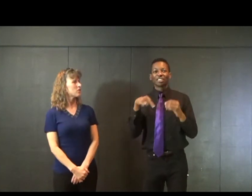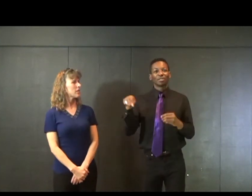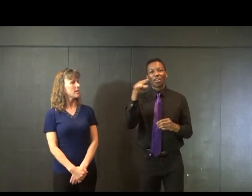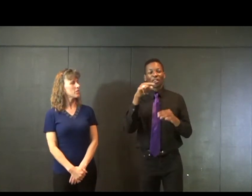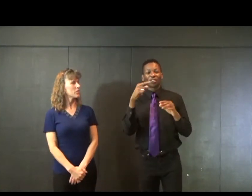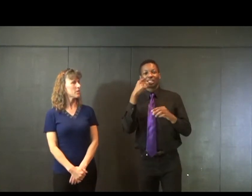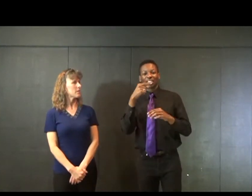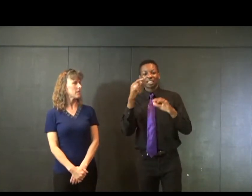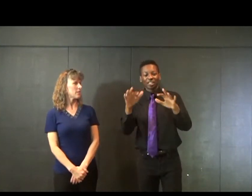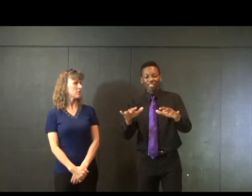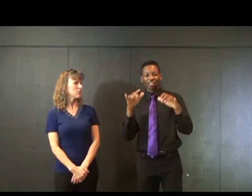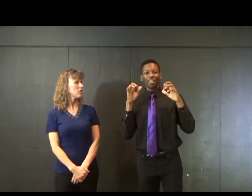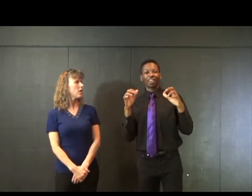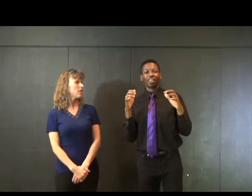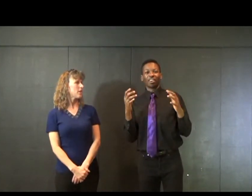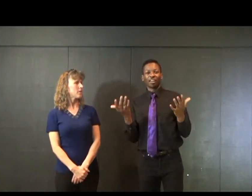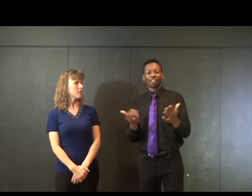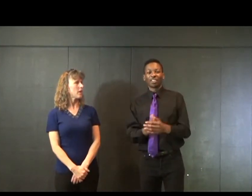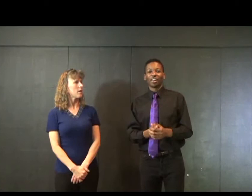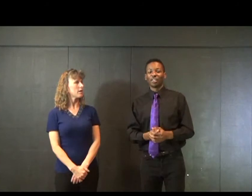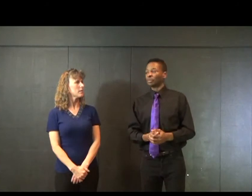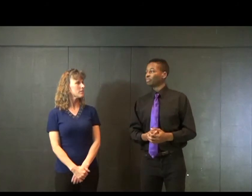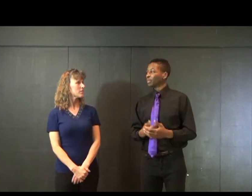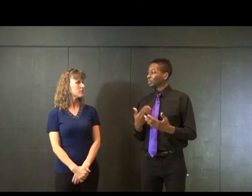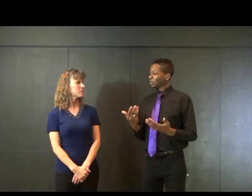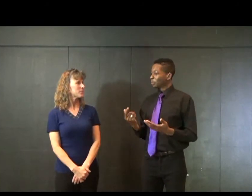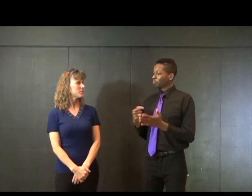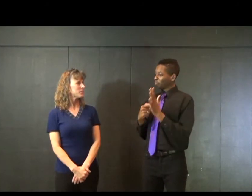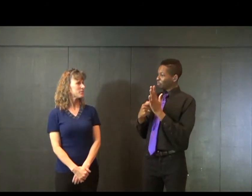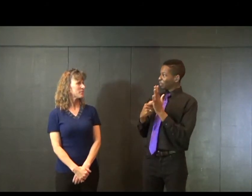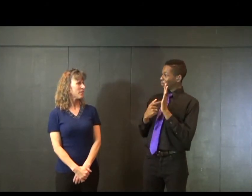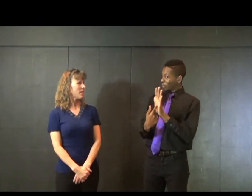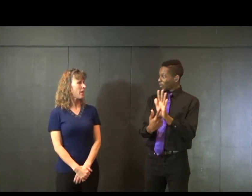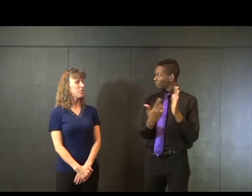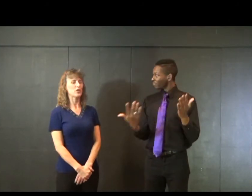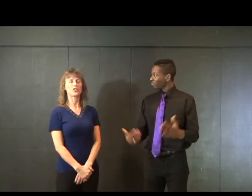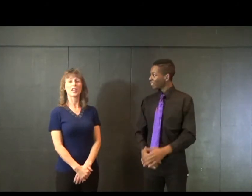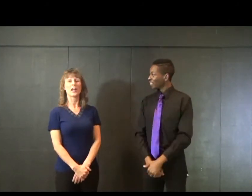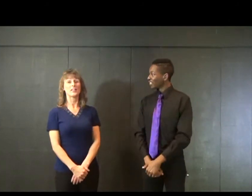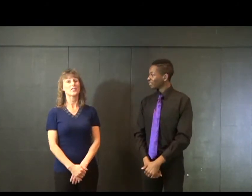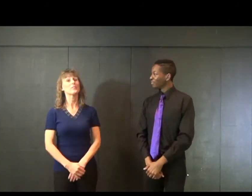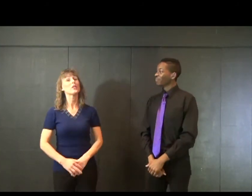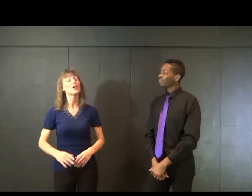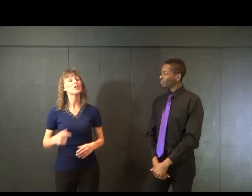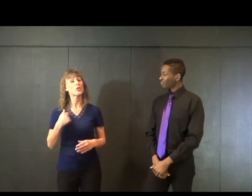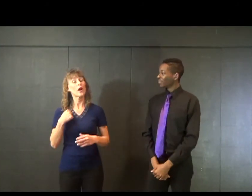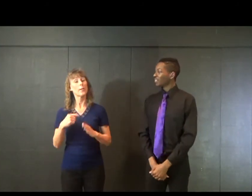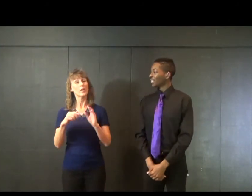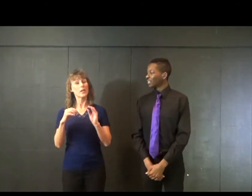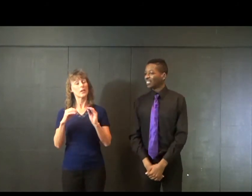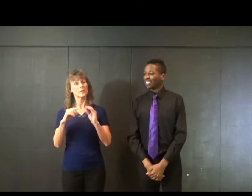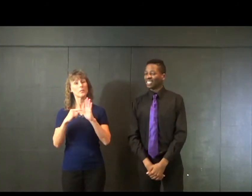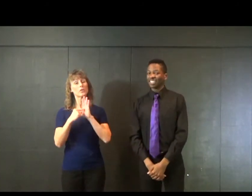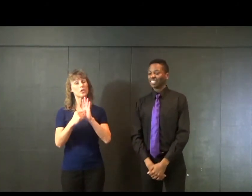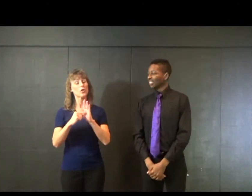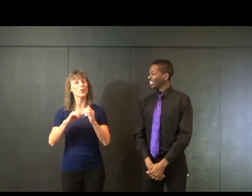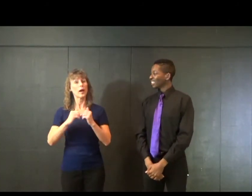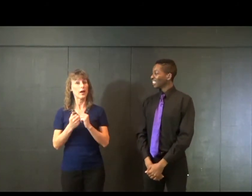Today she's going to be teaching the hearing audience a few signs. So I'm going to show you how